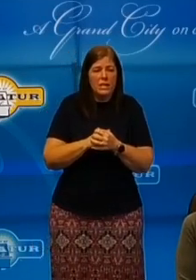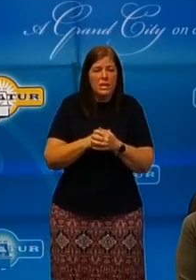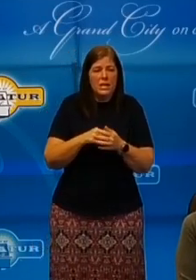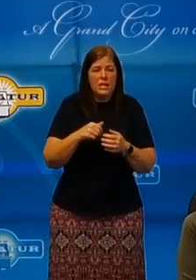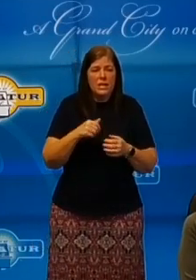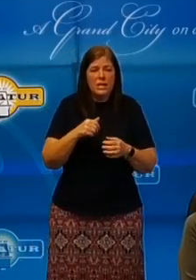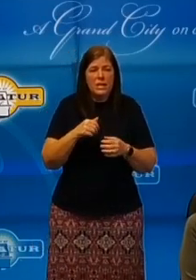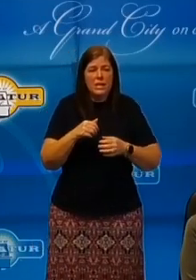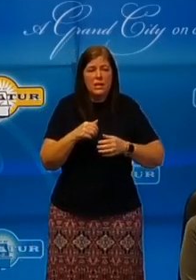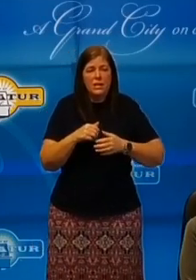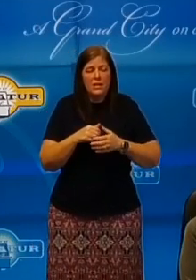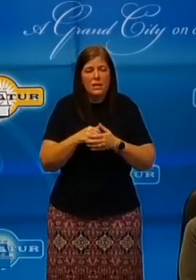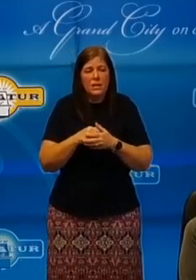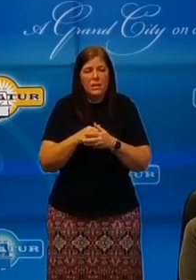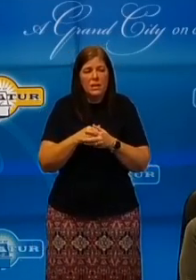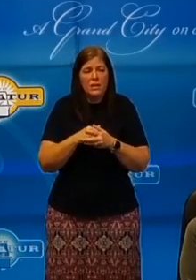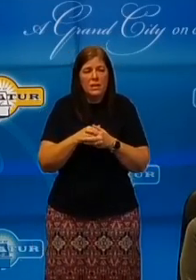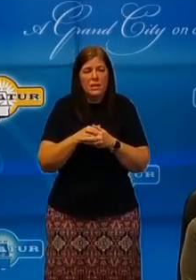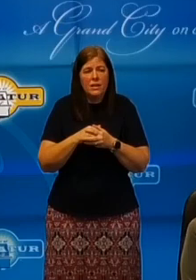if you would.